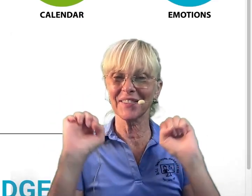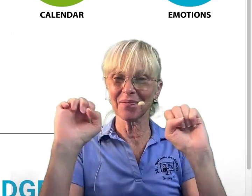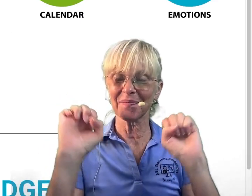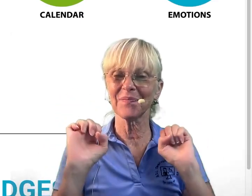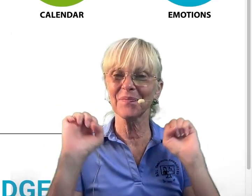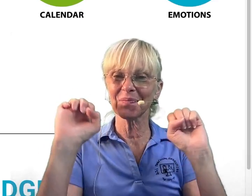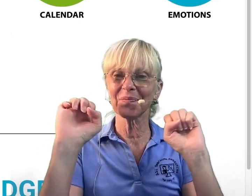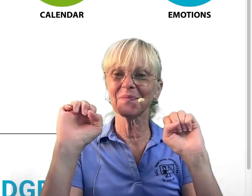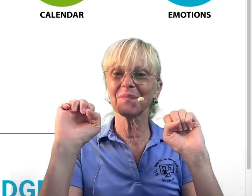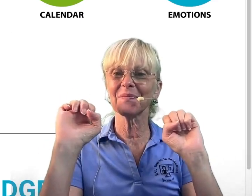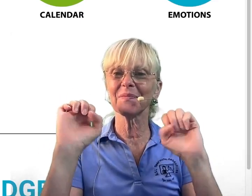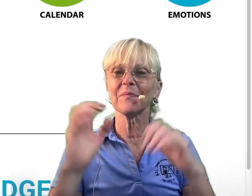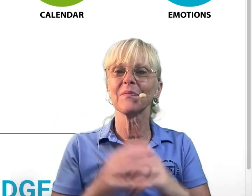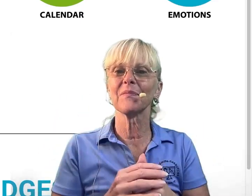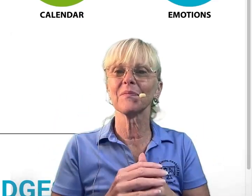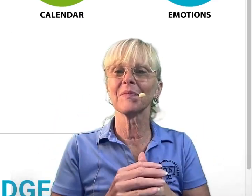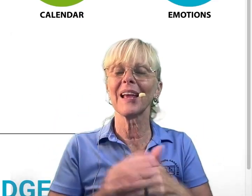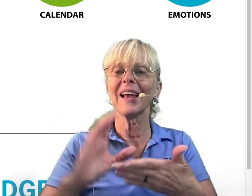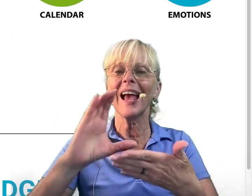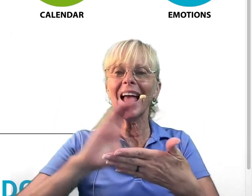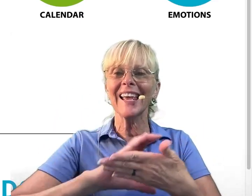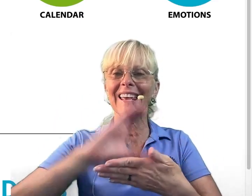Exercise.